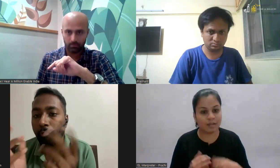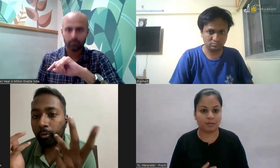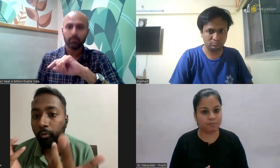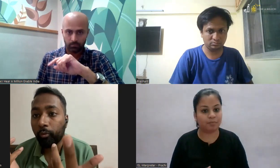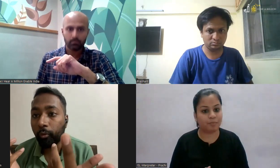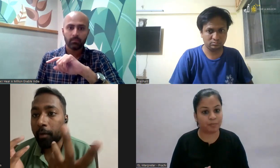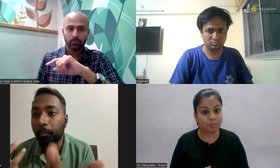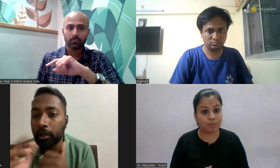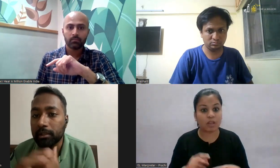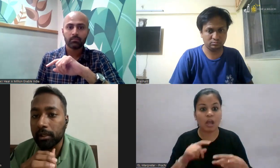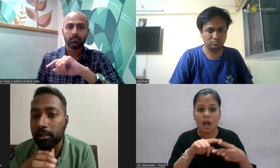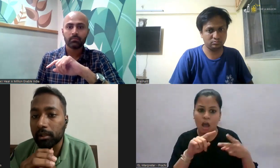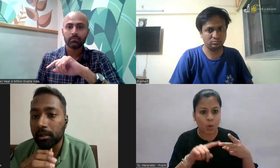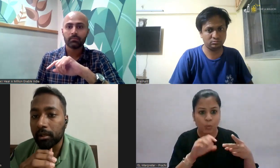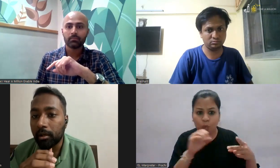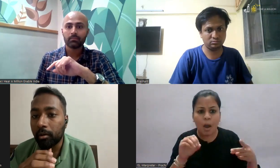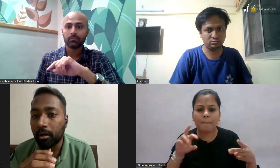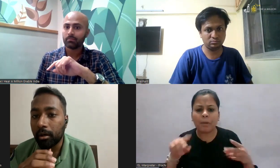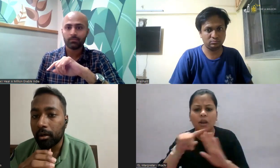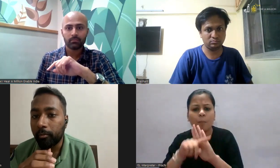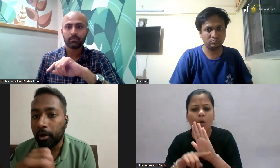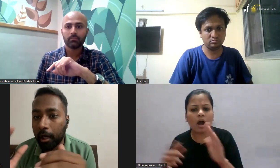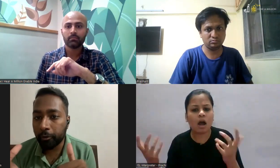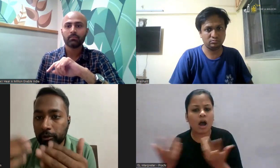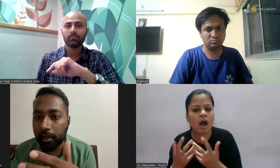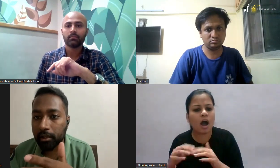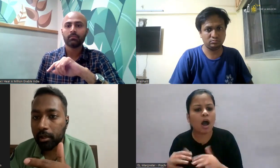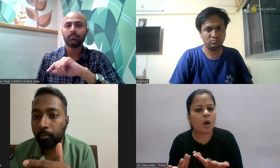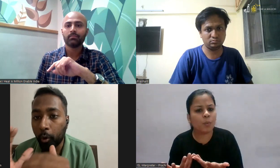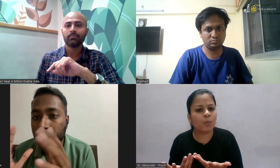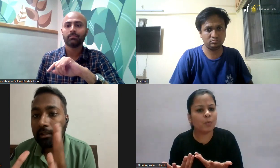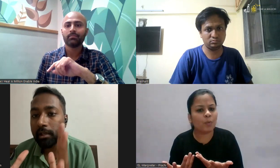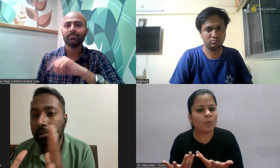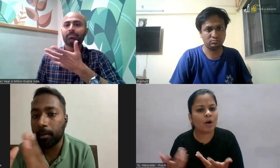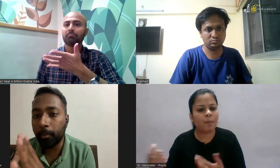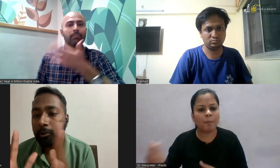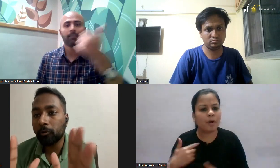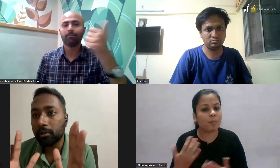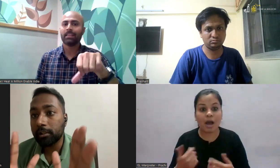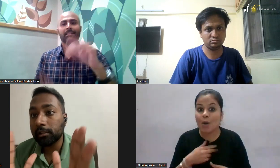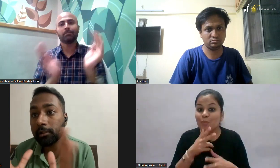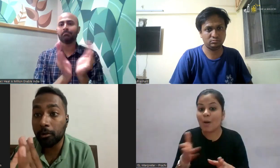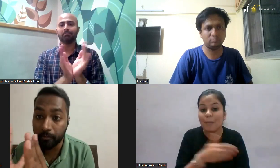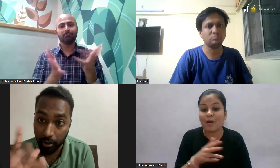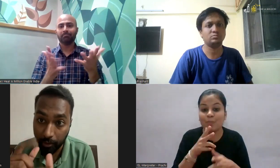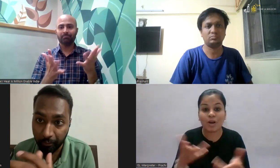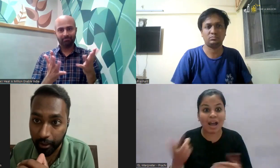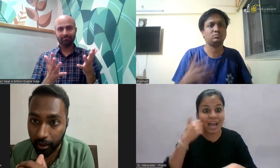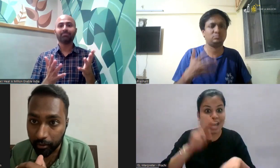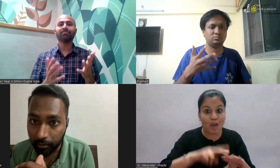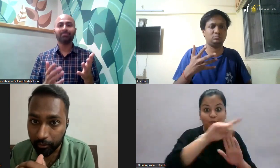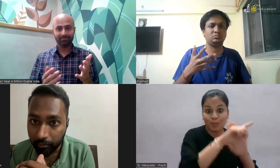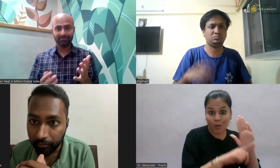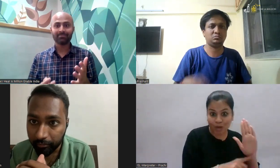Yes. then why policy is, I have said that policy depends on registration of